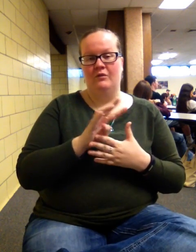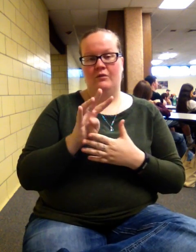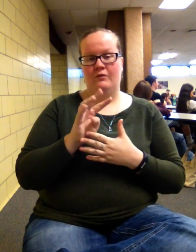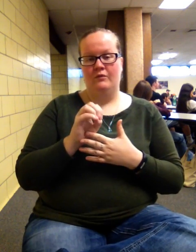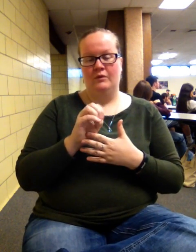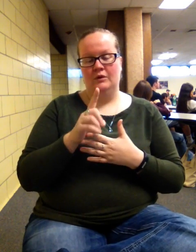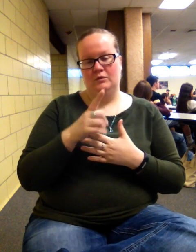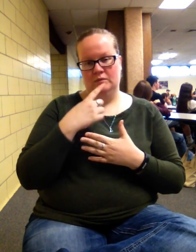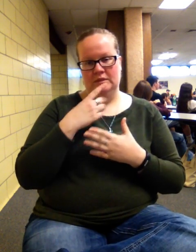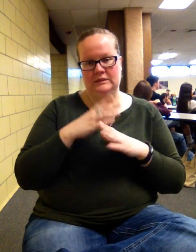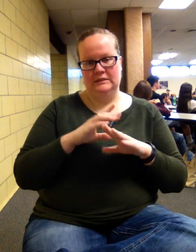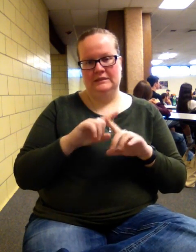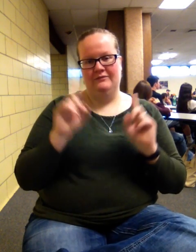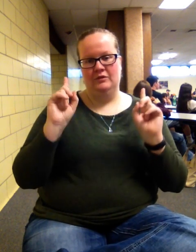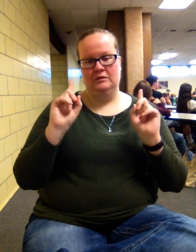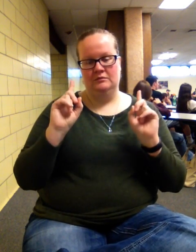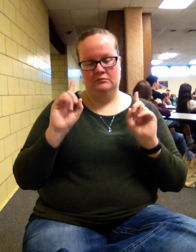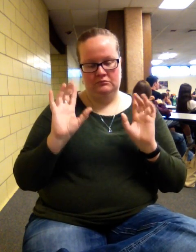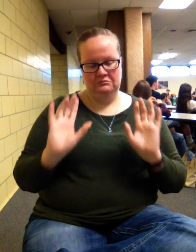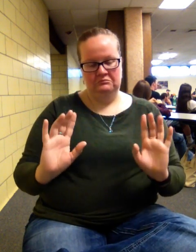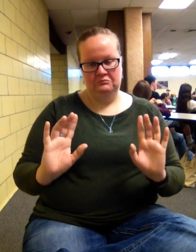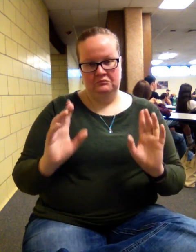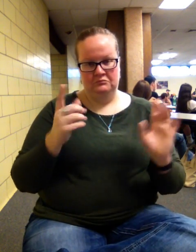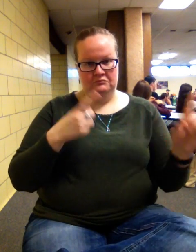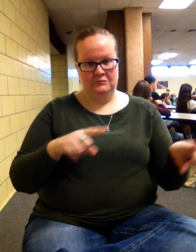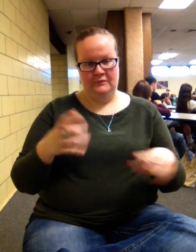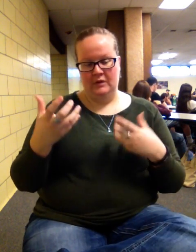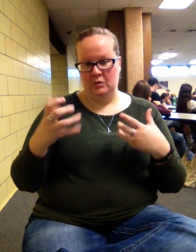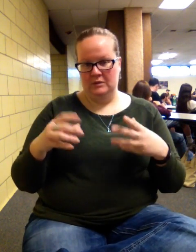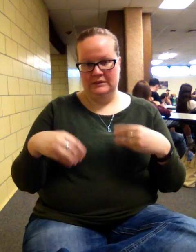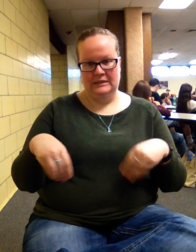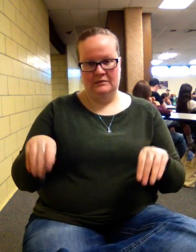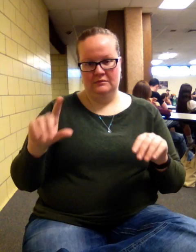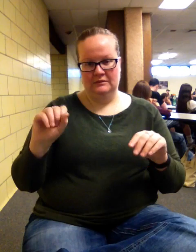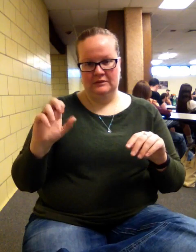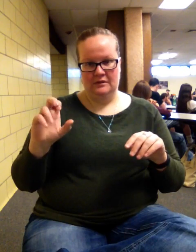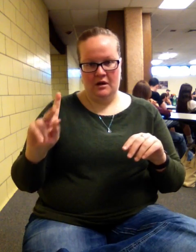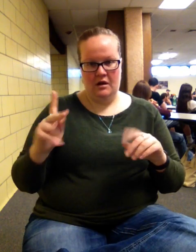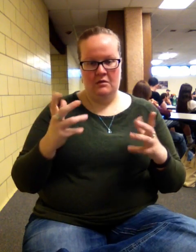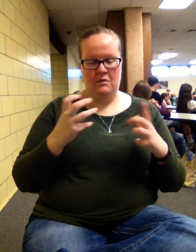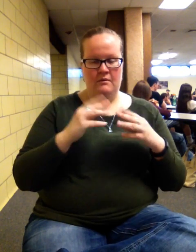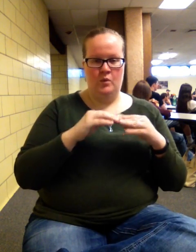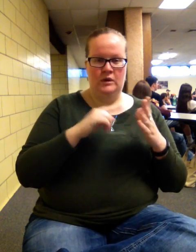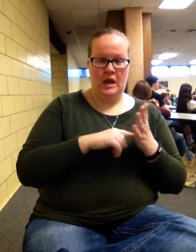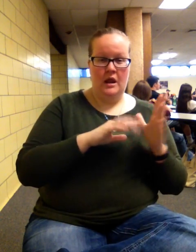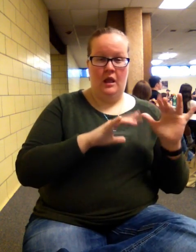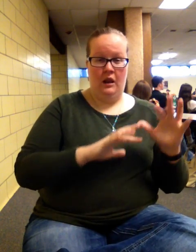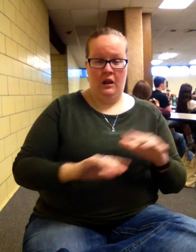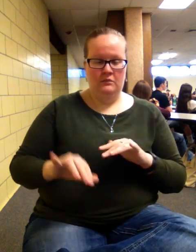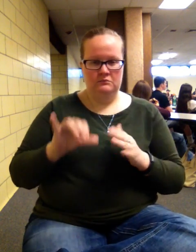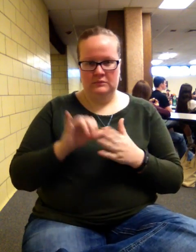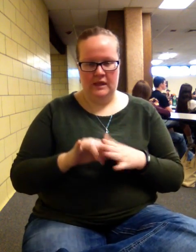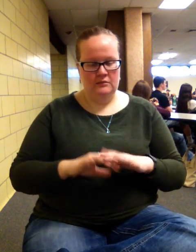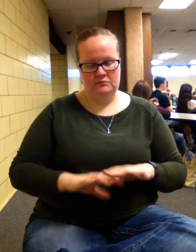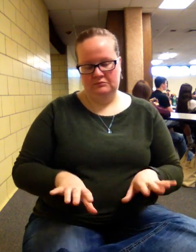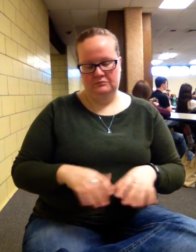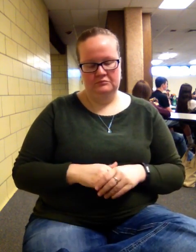say, okay, but what happens if I don't want to go sell stock and I just want more debt, or things like that. But here's one